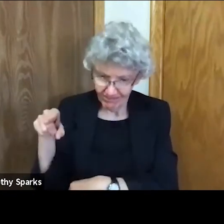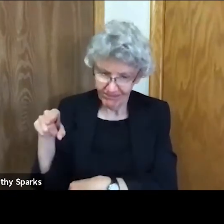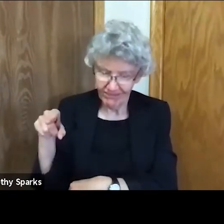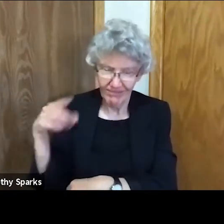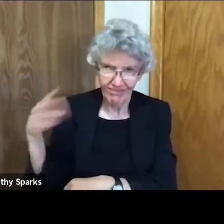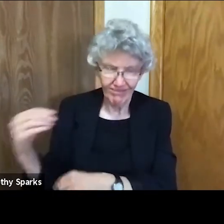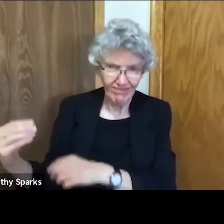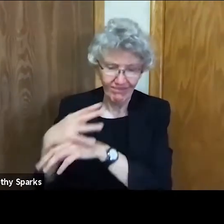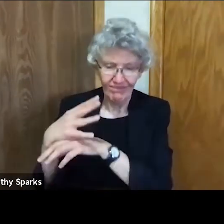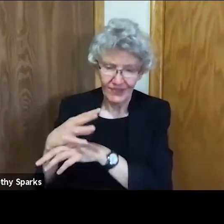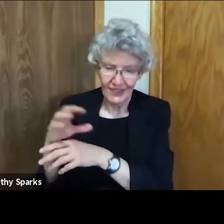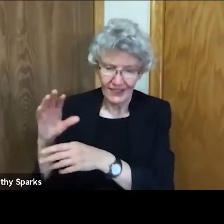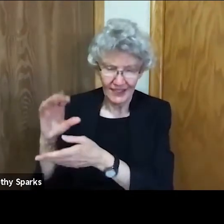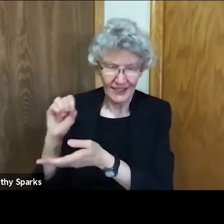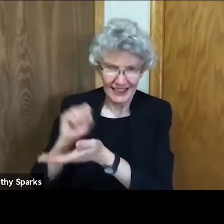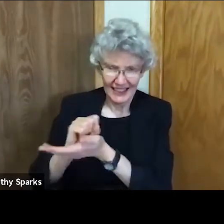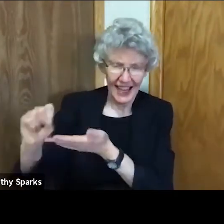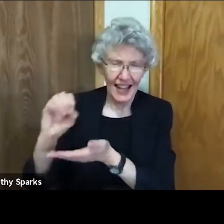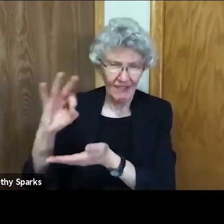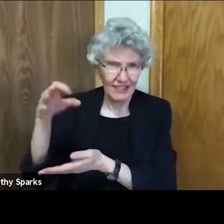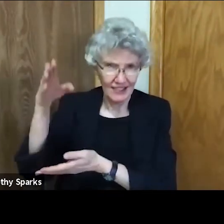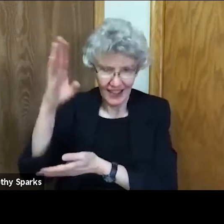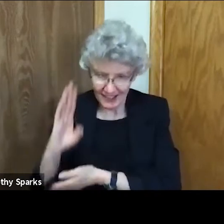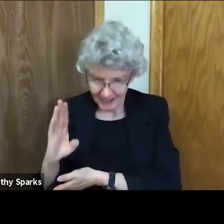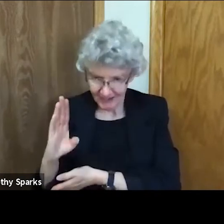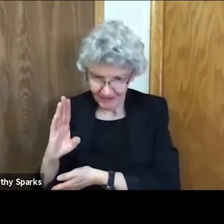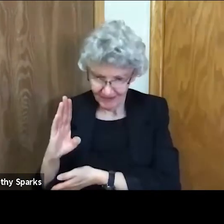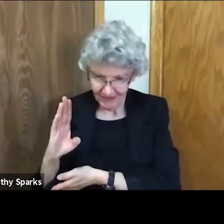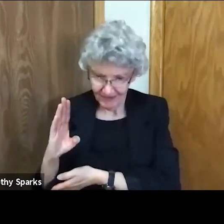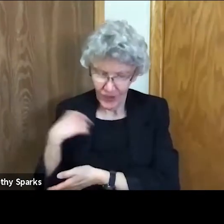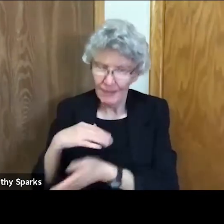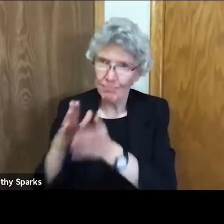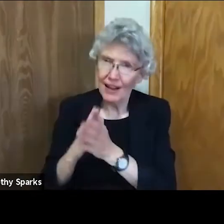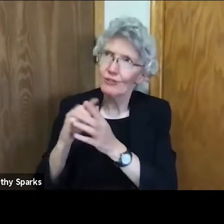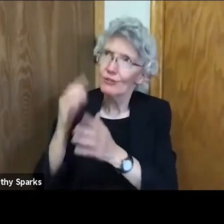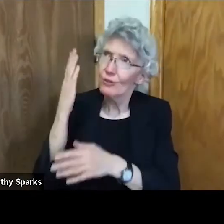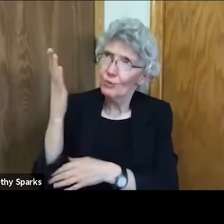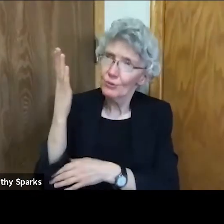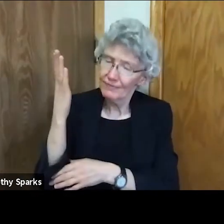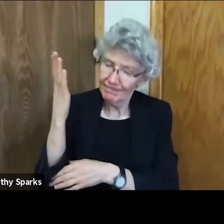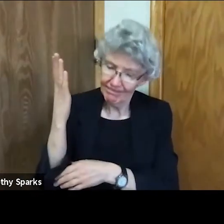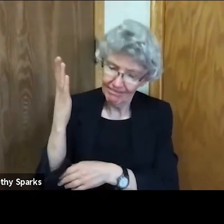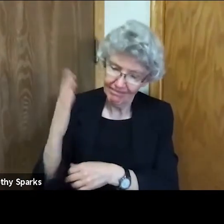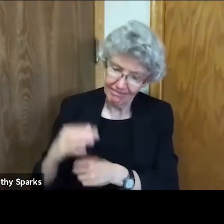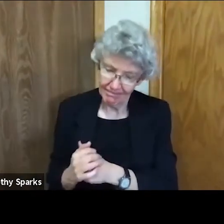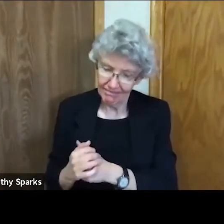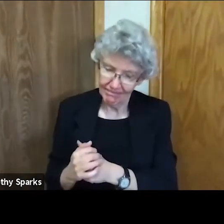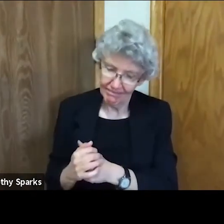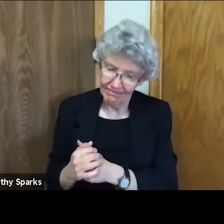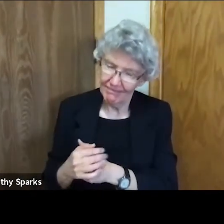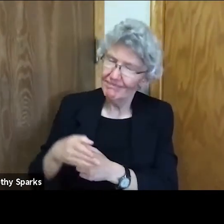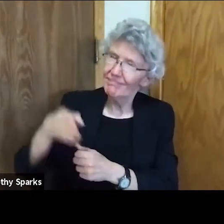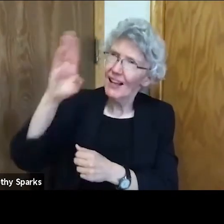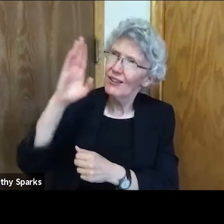We count them among the saints of God And we pray to